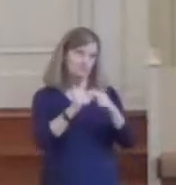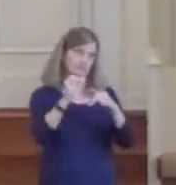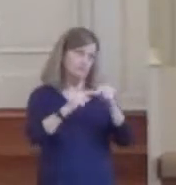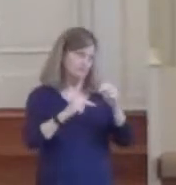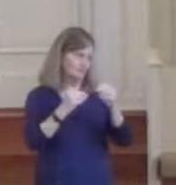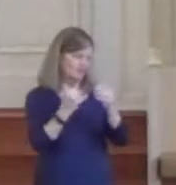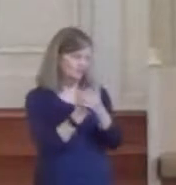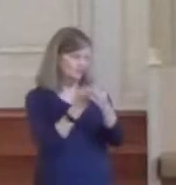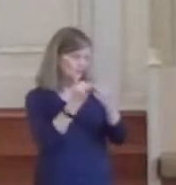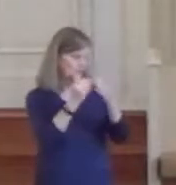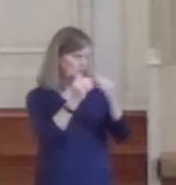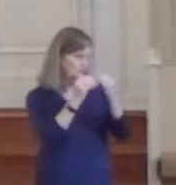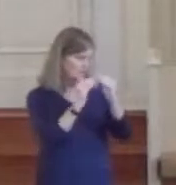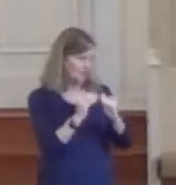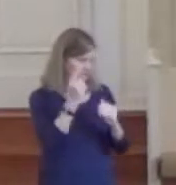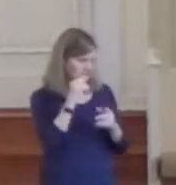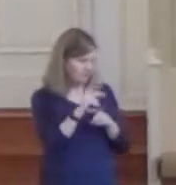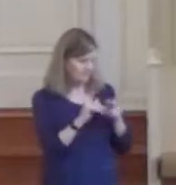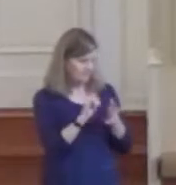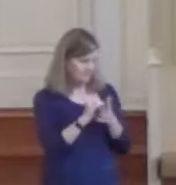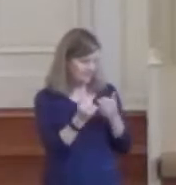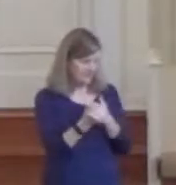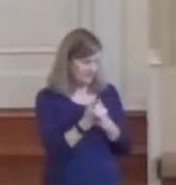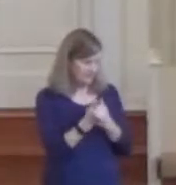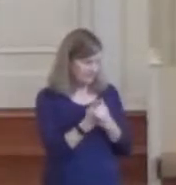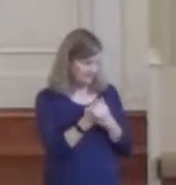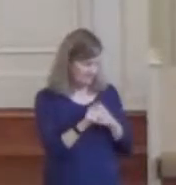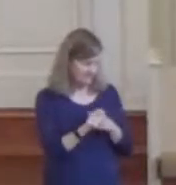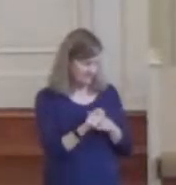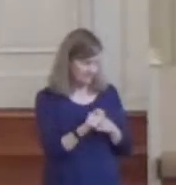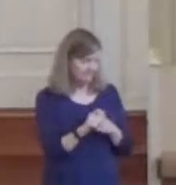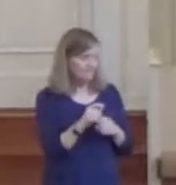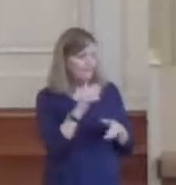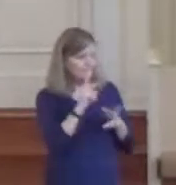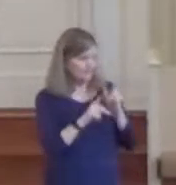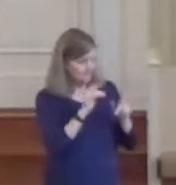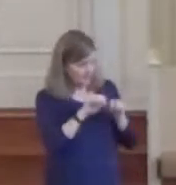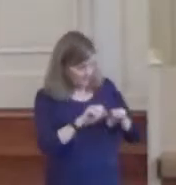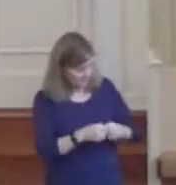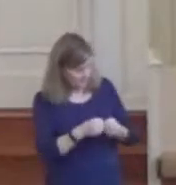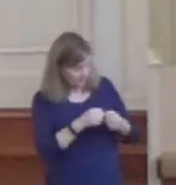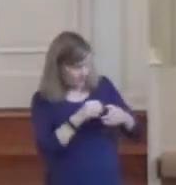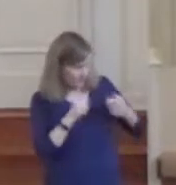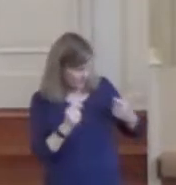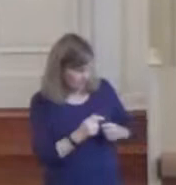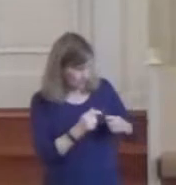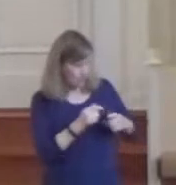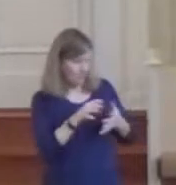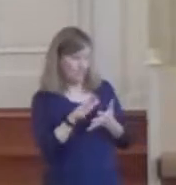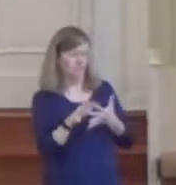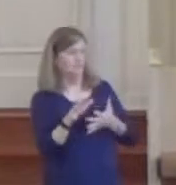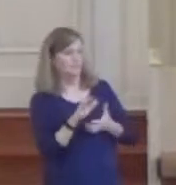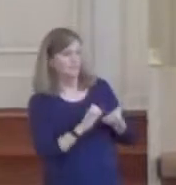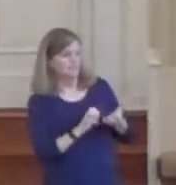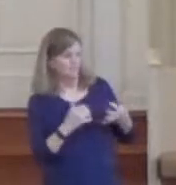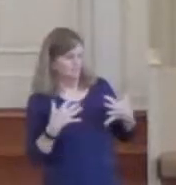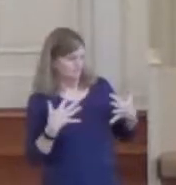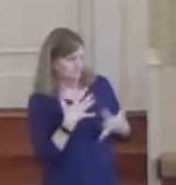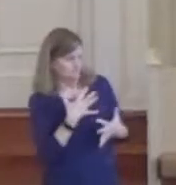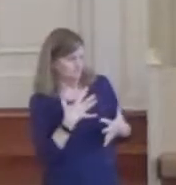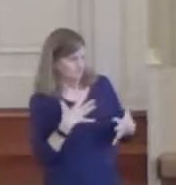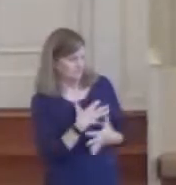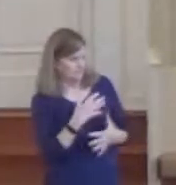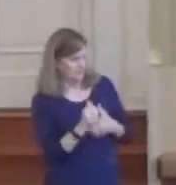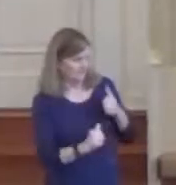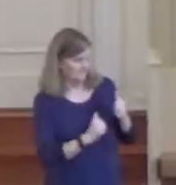people to live. There are those who are hurting. Those are those who are broken. There are those who have been wounded. There are those who have been traumatized by